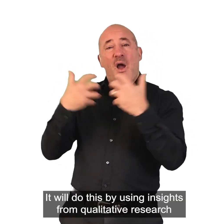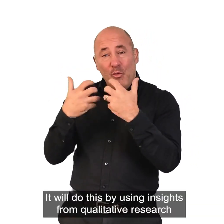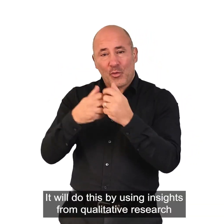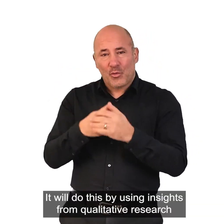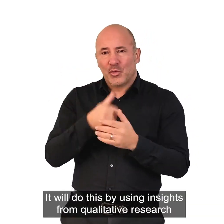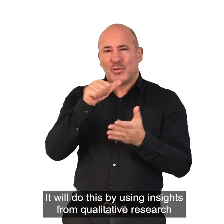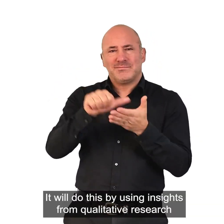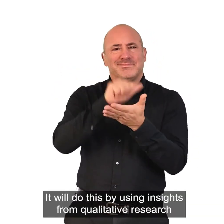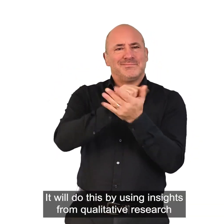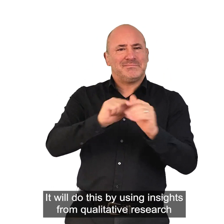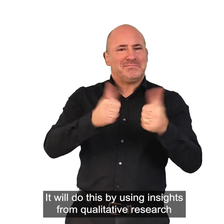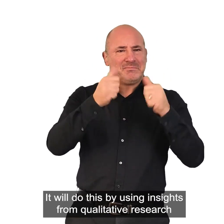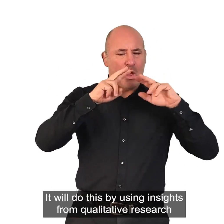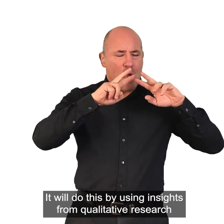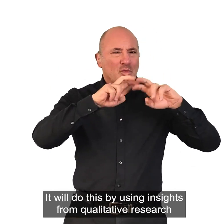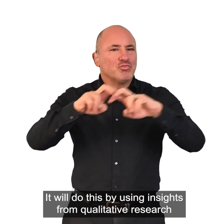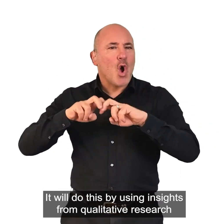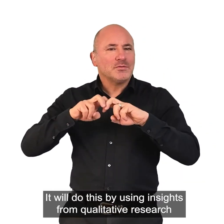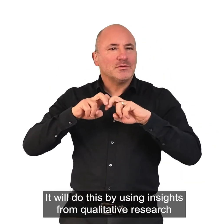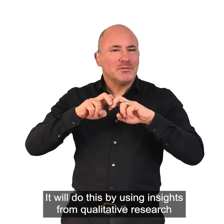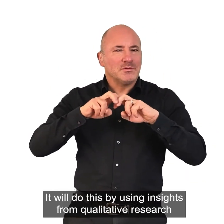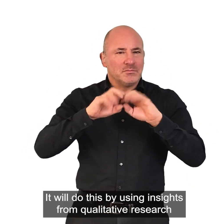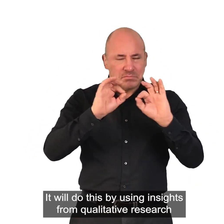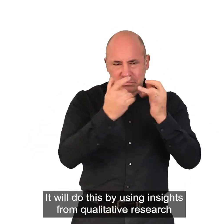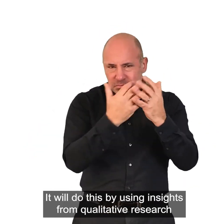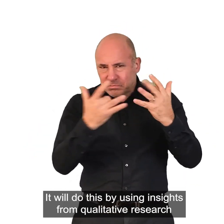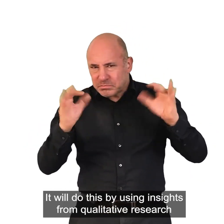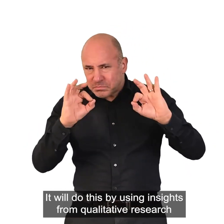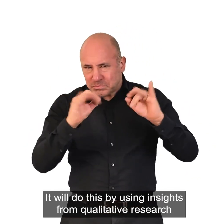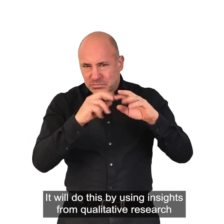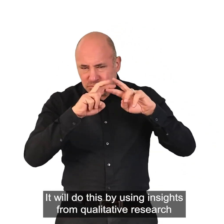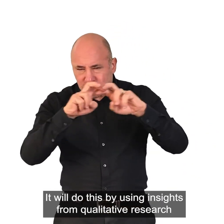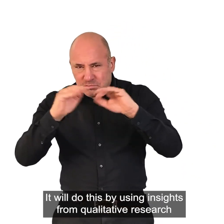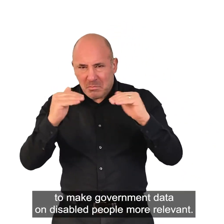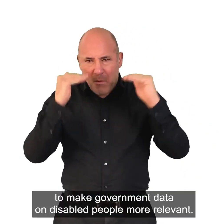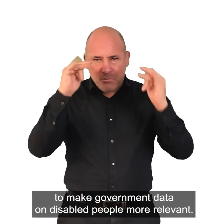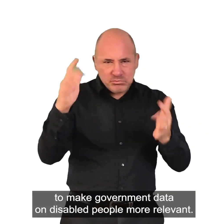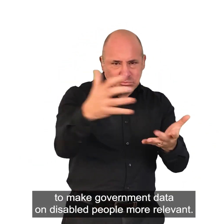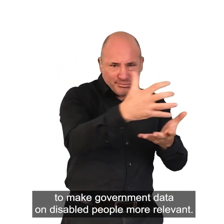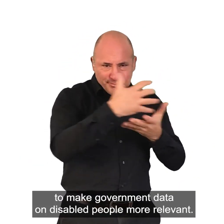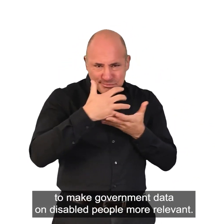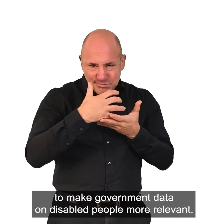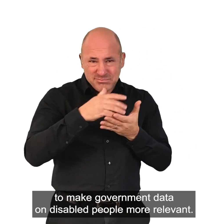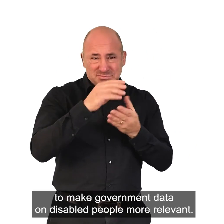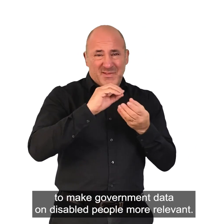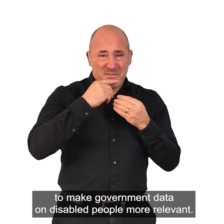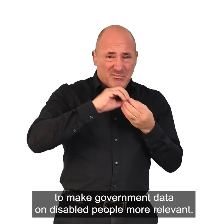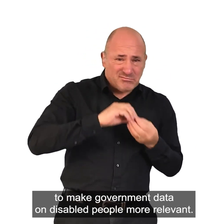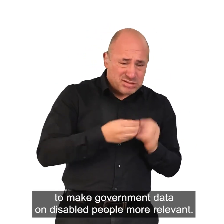It will do this by using insights from qualitative research to make government data on disabled people more